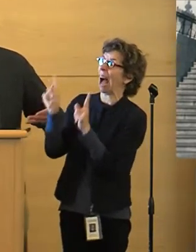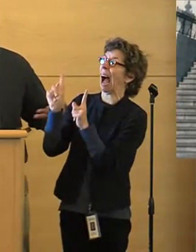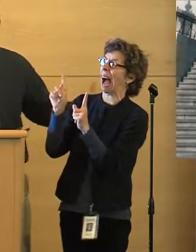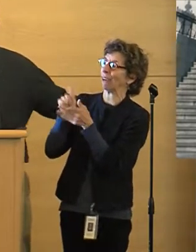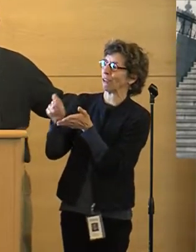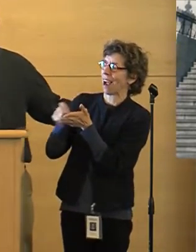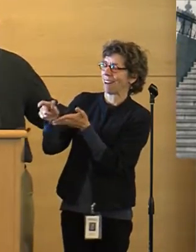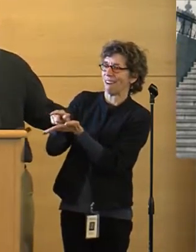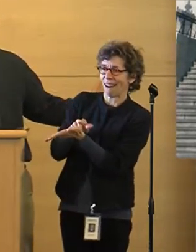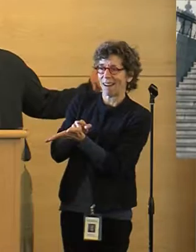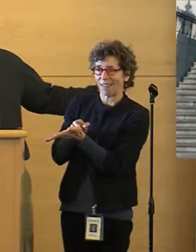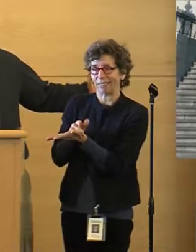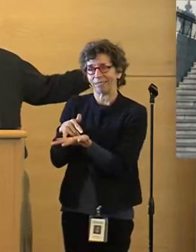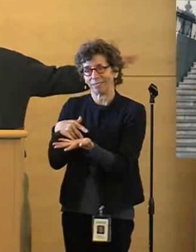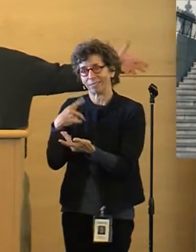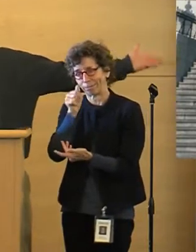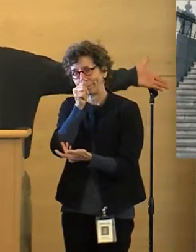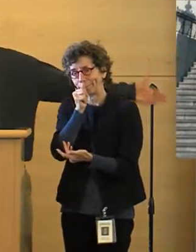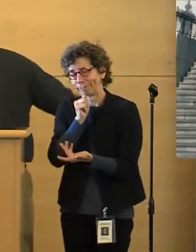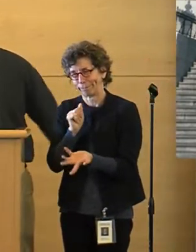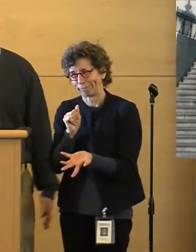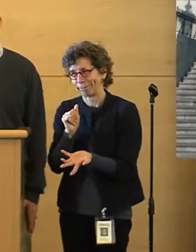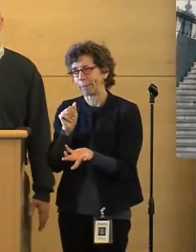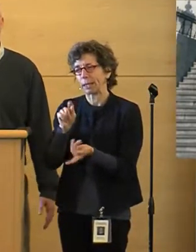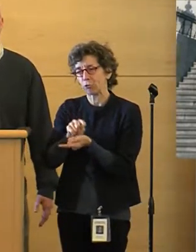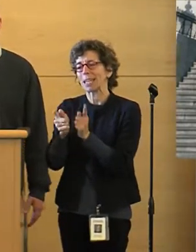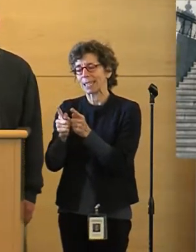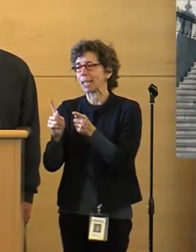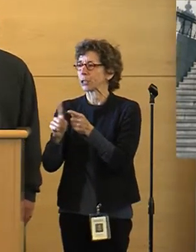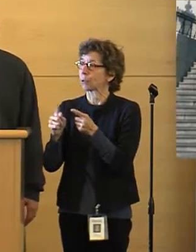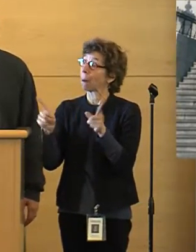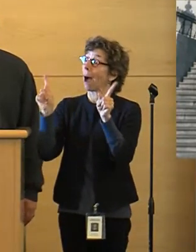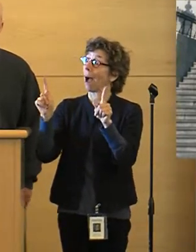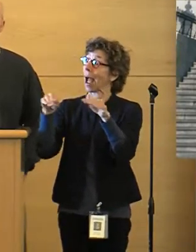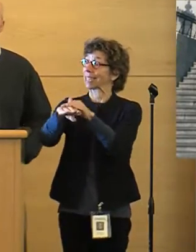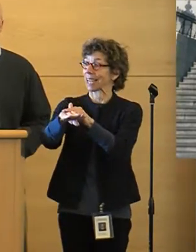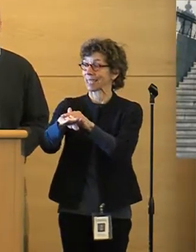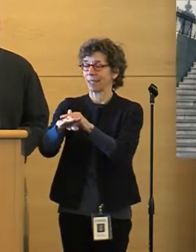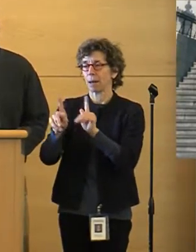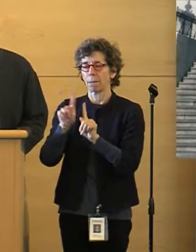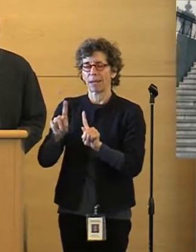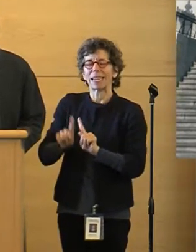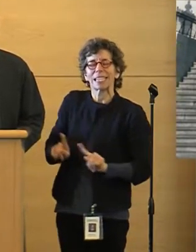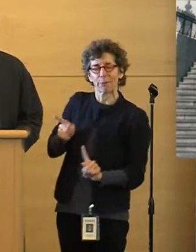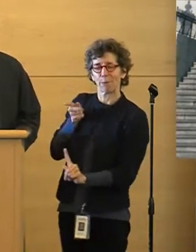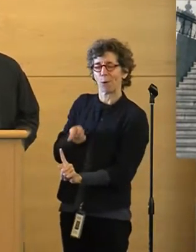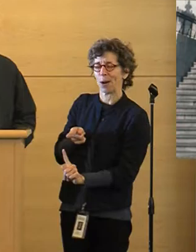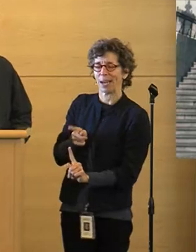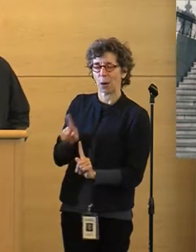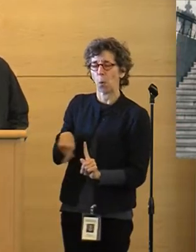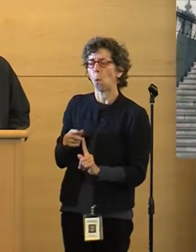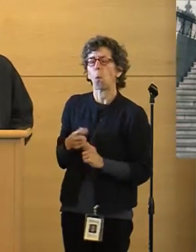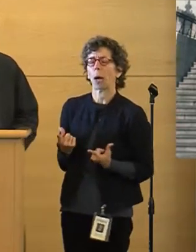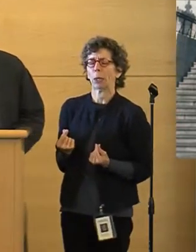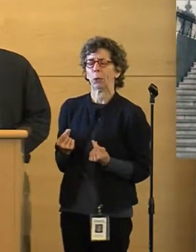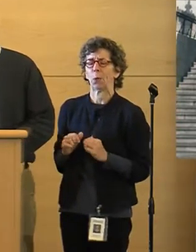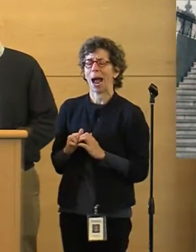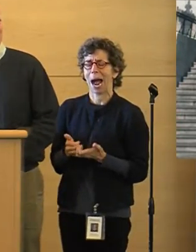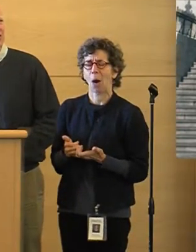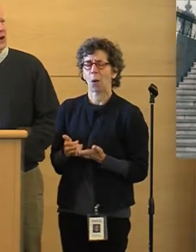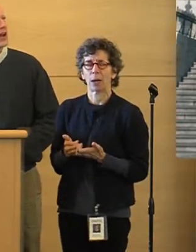long process. You're at the bottom of this stairway, and you want to get in, so you pass a bill, and you advocate, talk